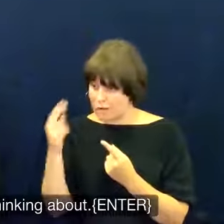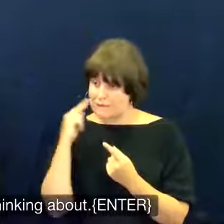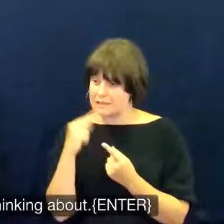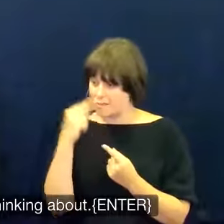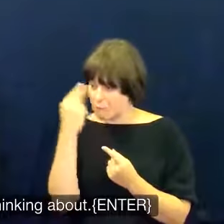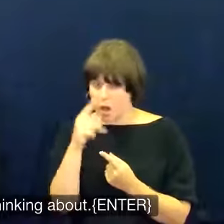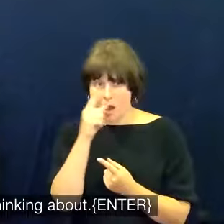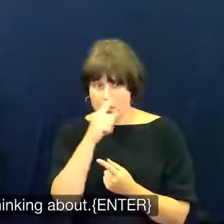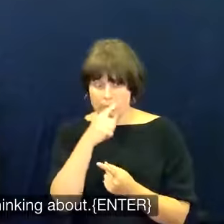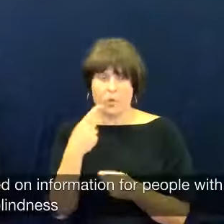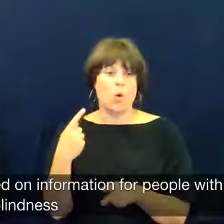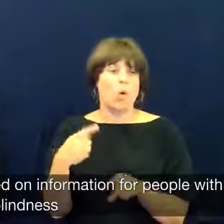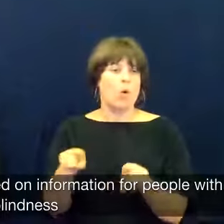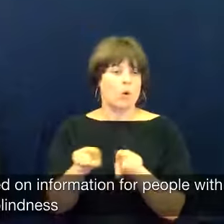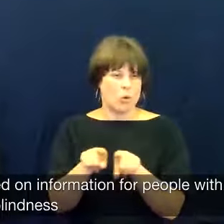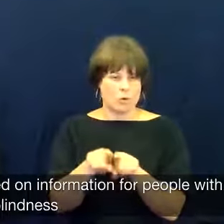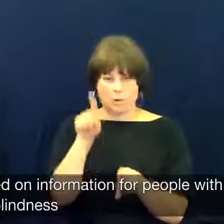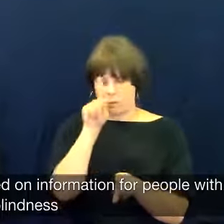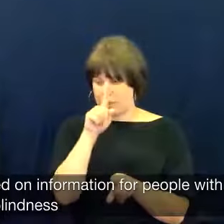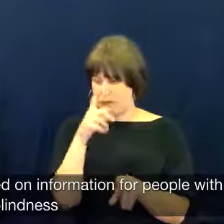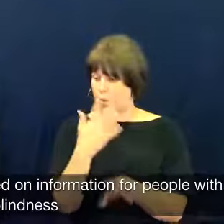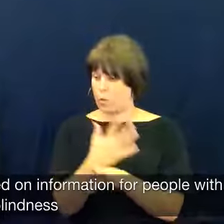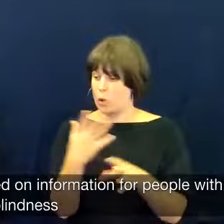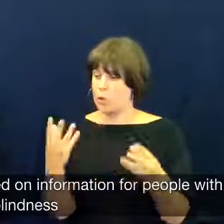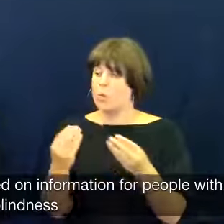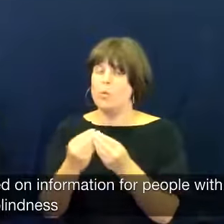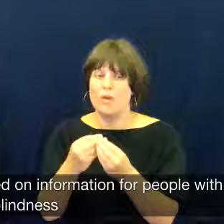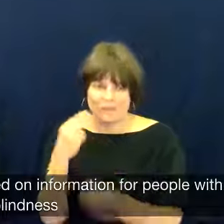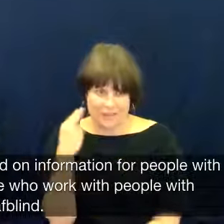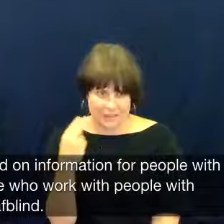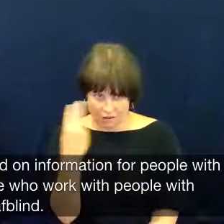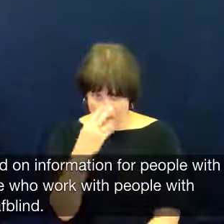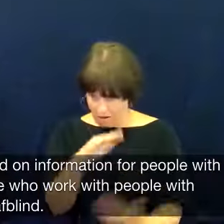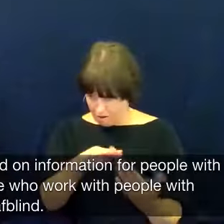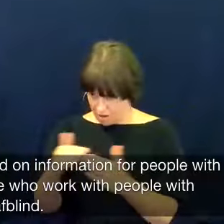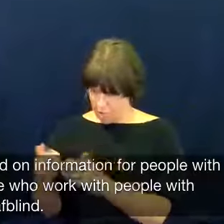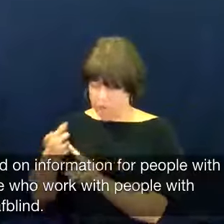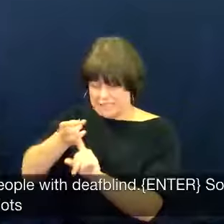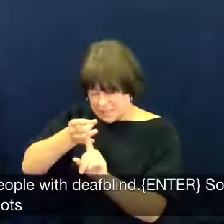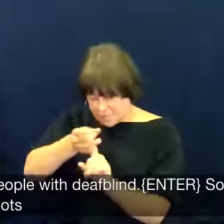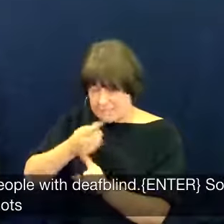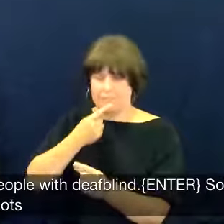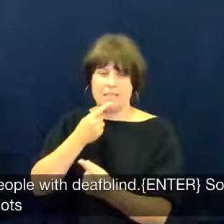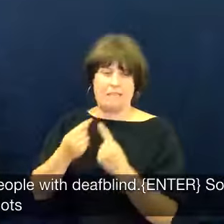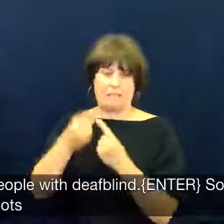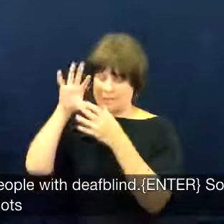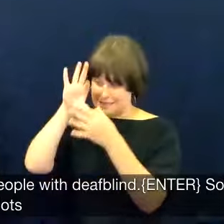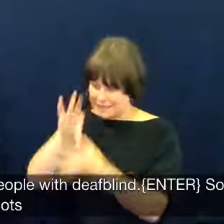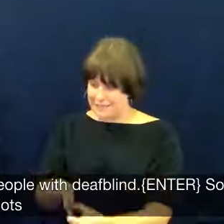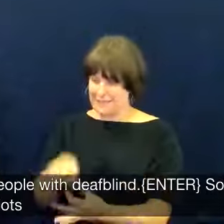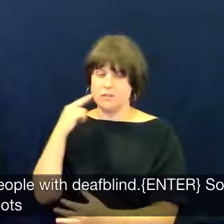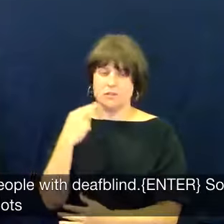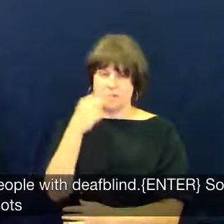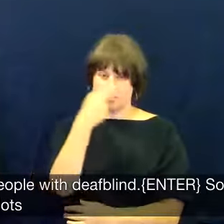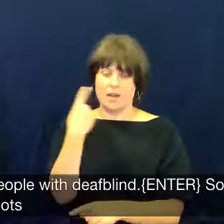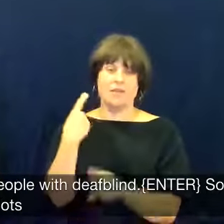people who work with people with deafblindness. So lots of information very specific to deafblindness, and also about the NDIS.